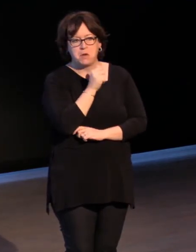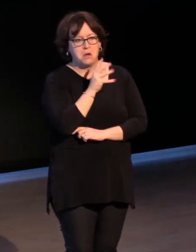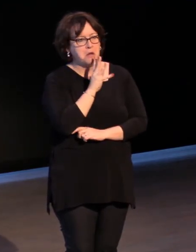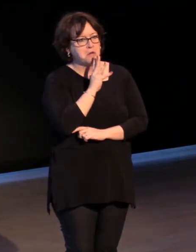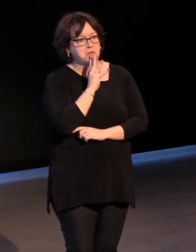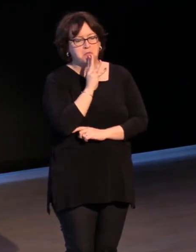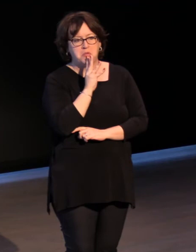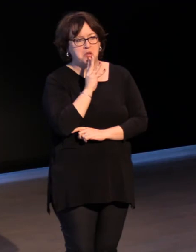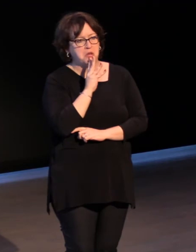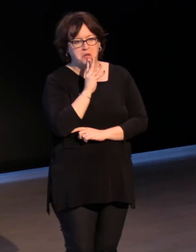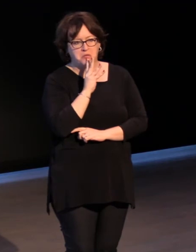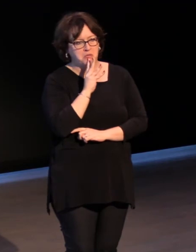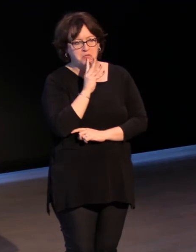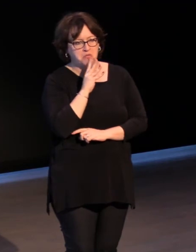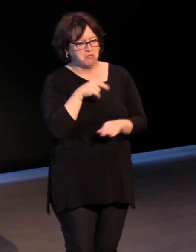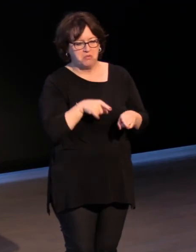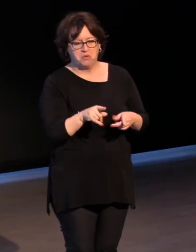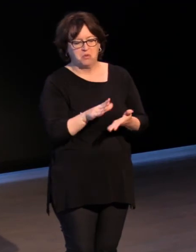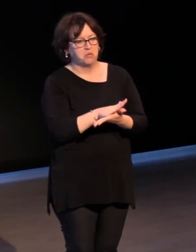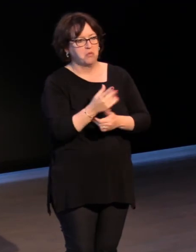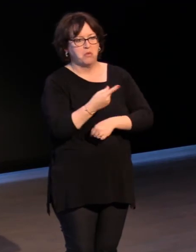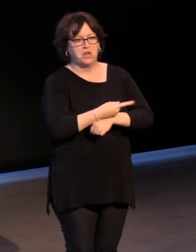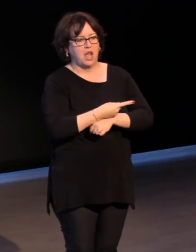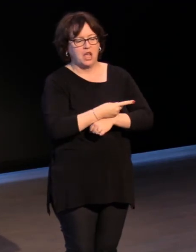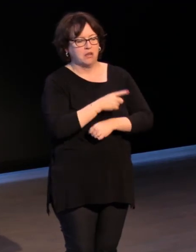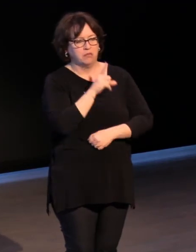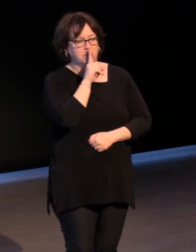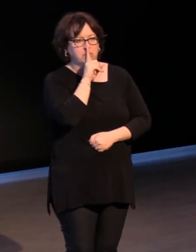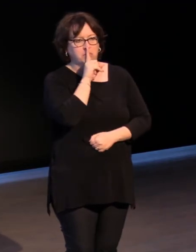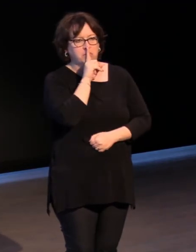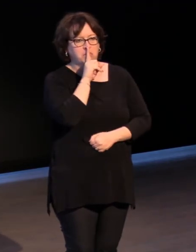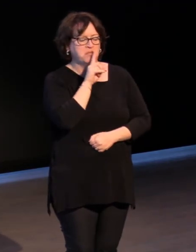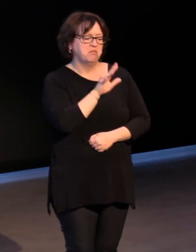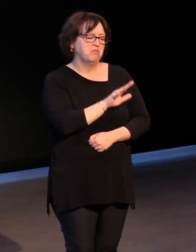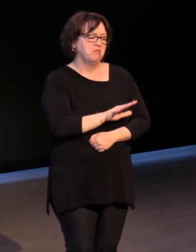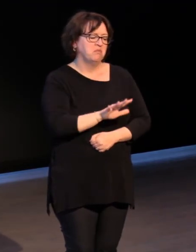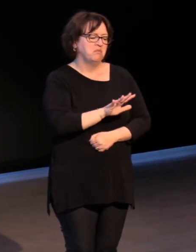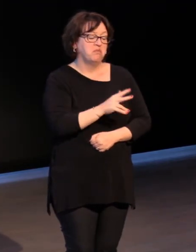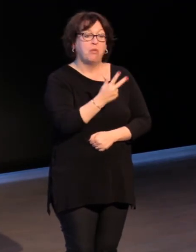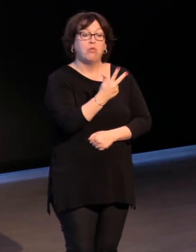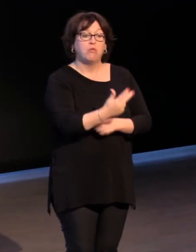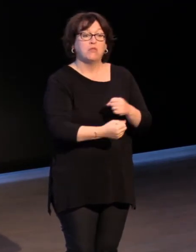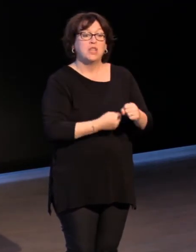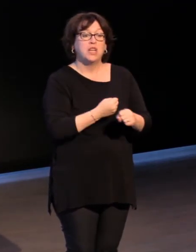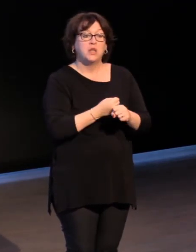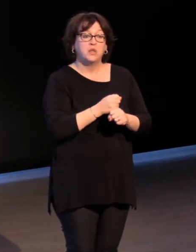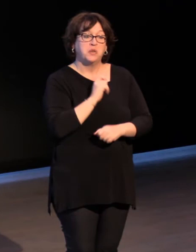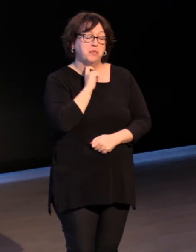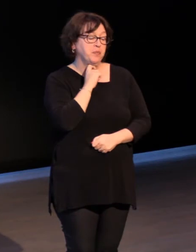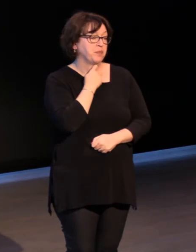most of my school day, my school time, for about 3 years.